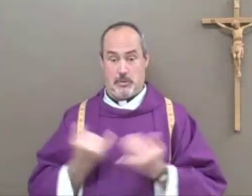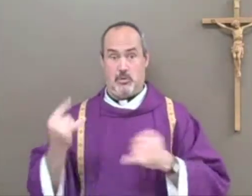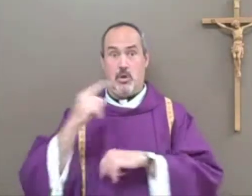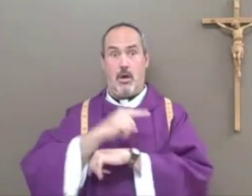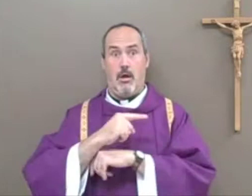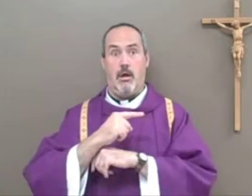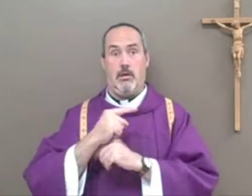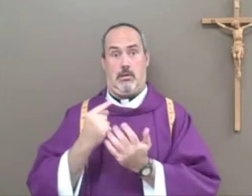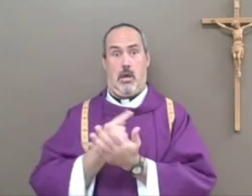is.